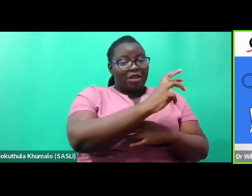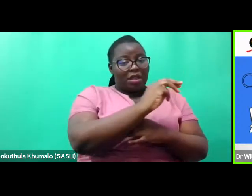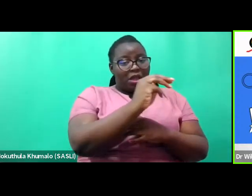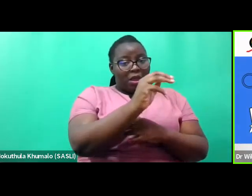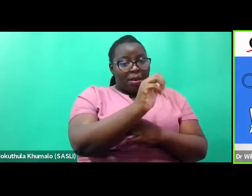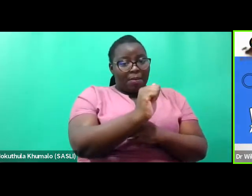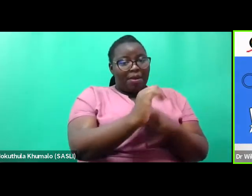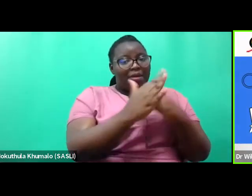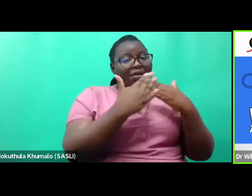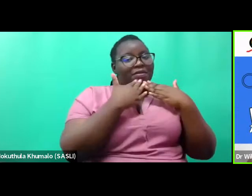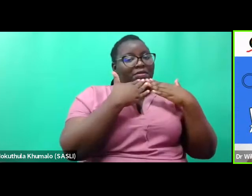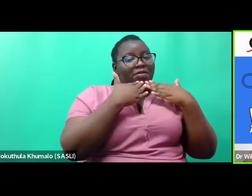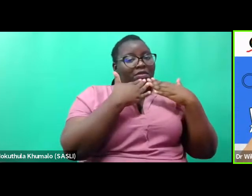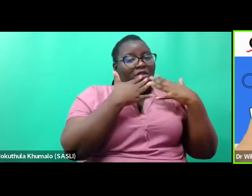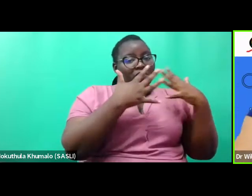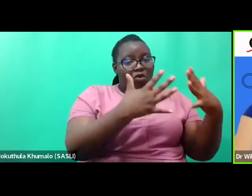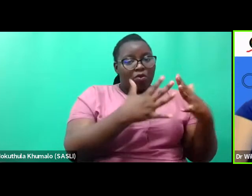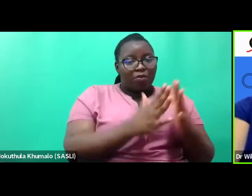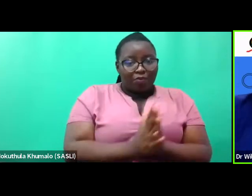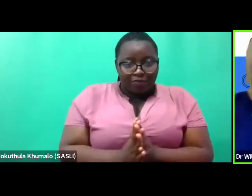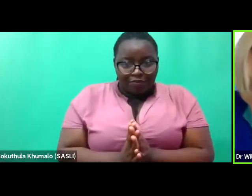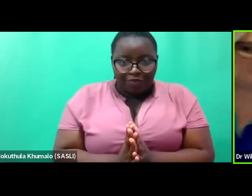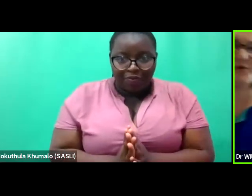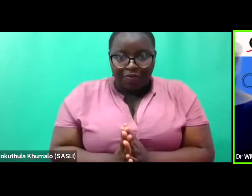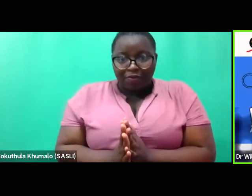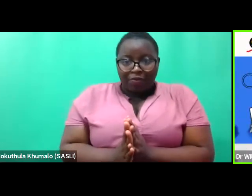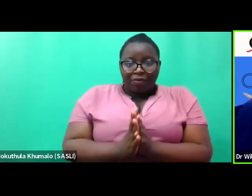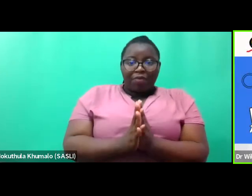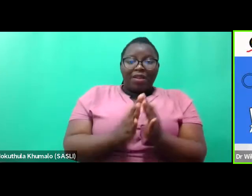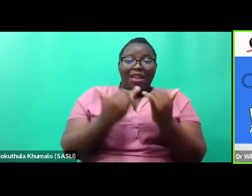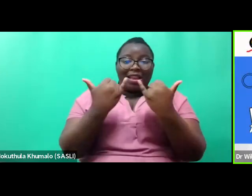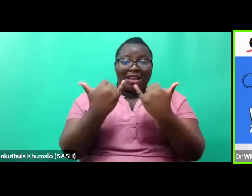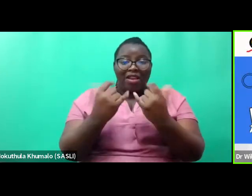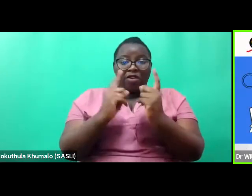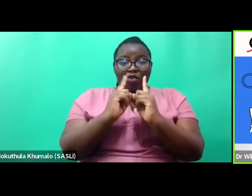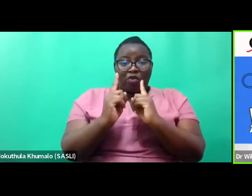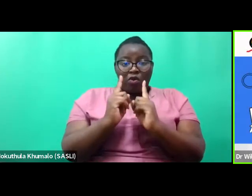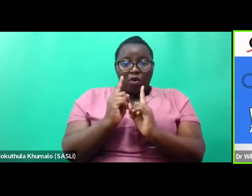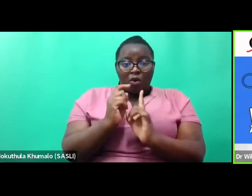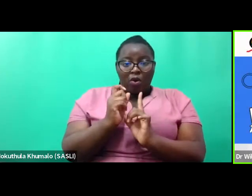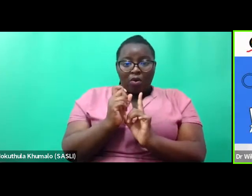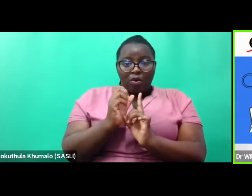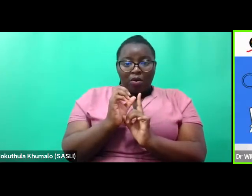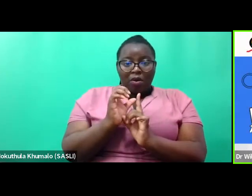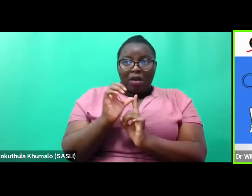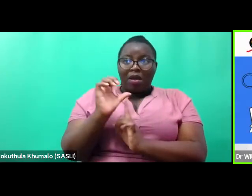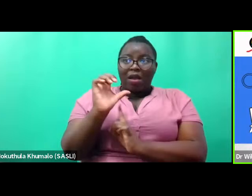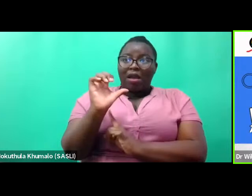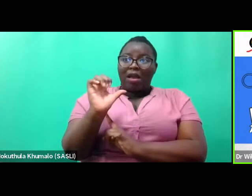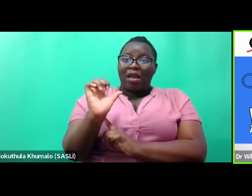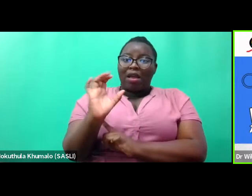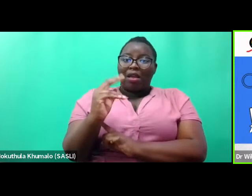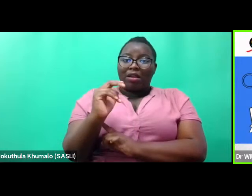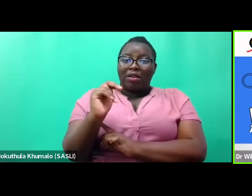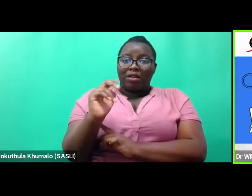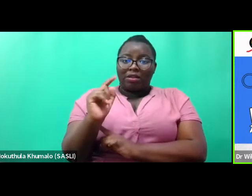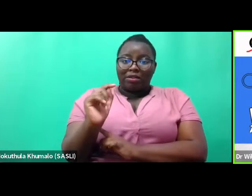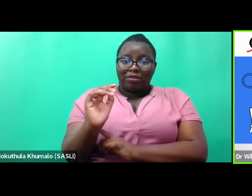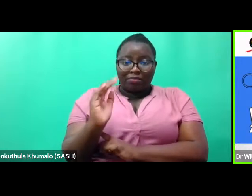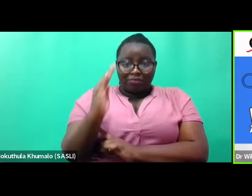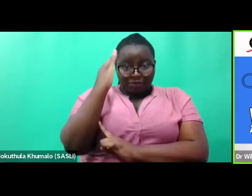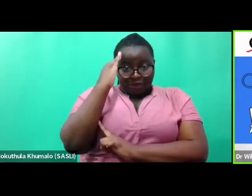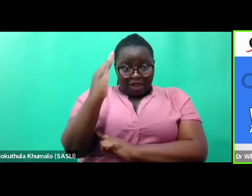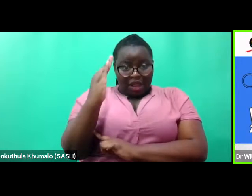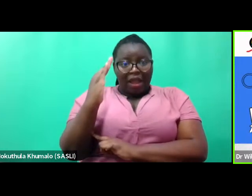you. We are next going to chat to Prashant. There you are. Hello. Hi.